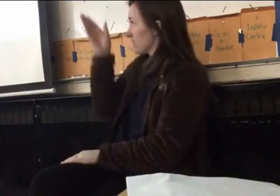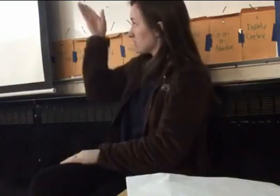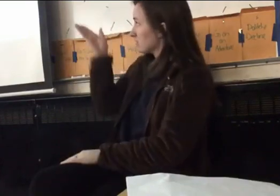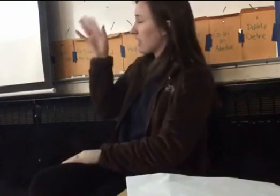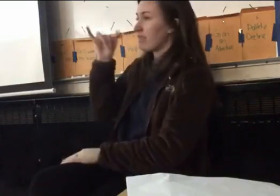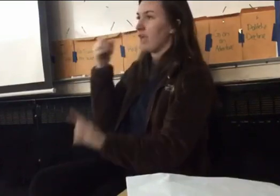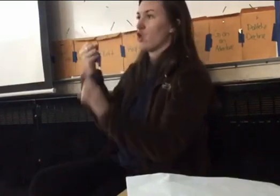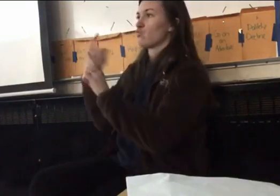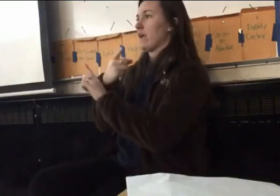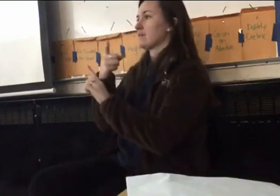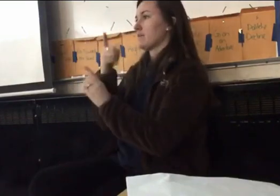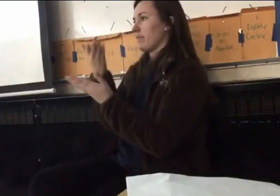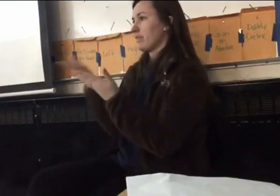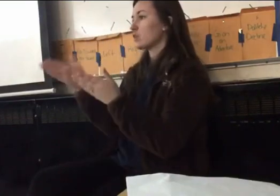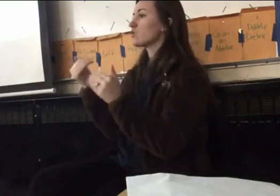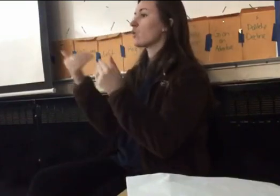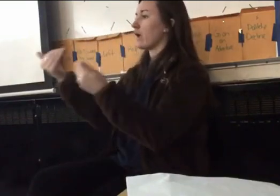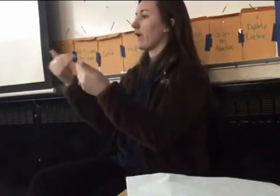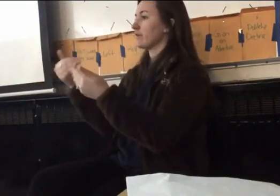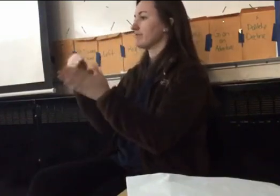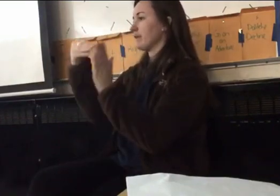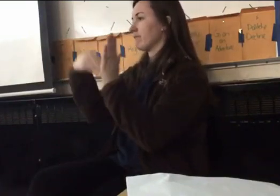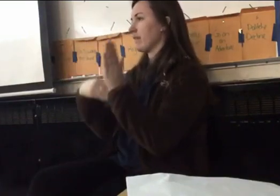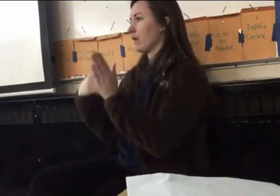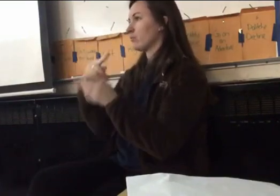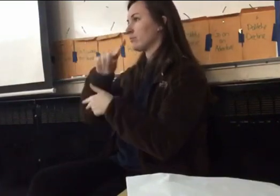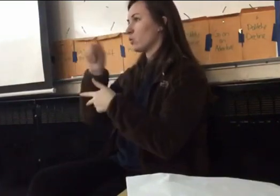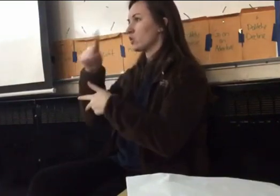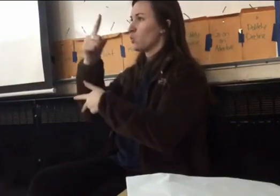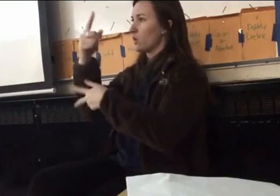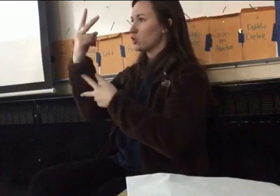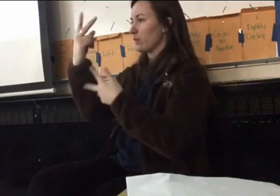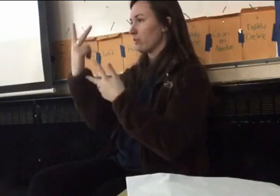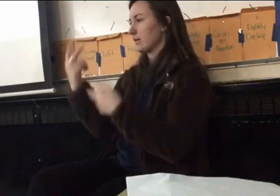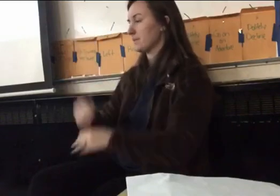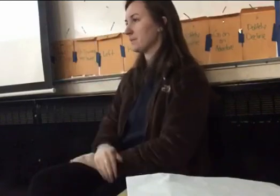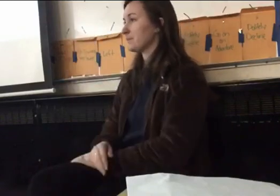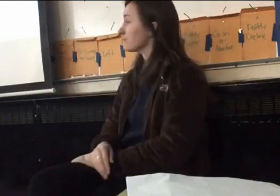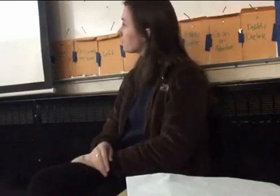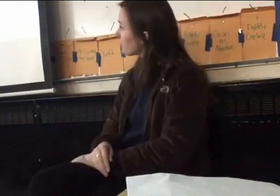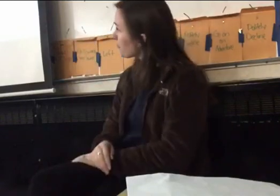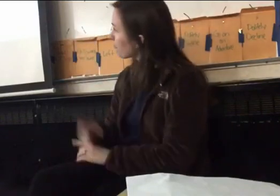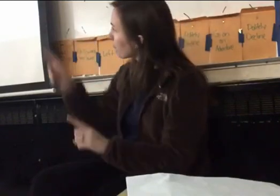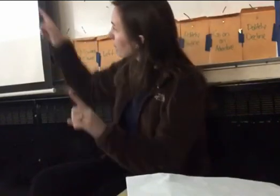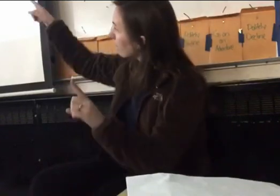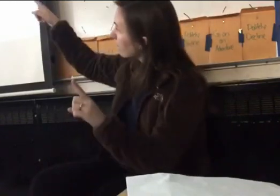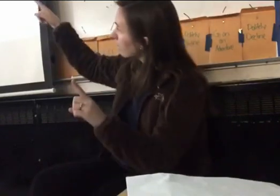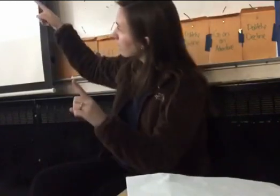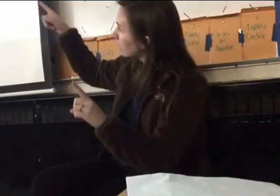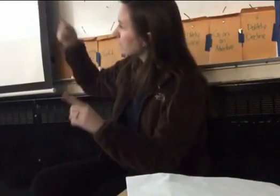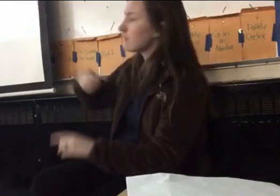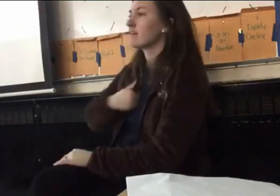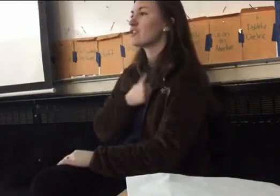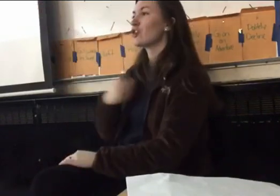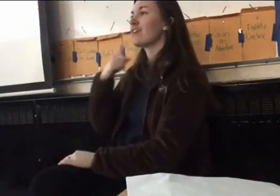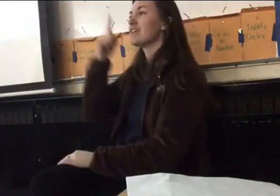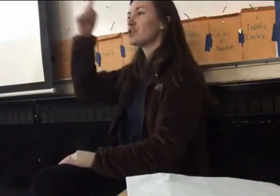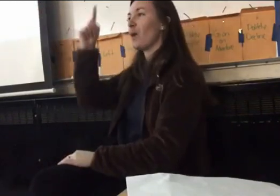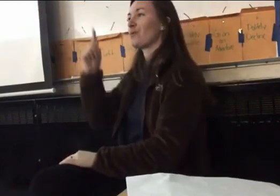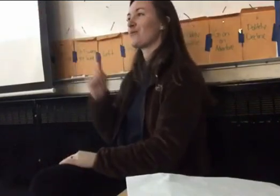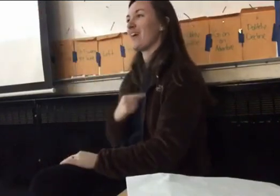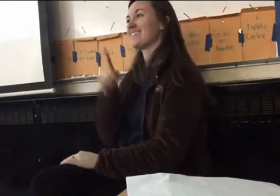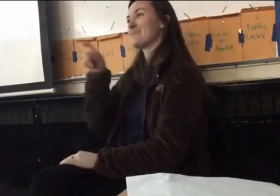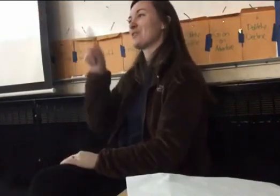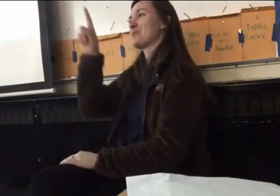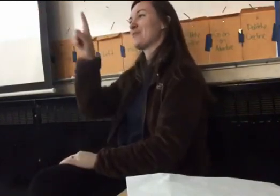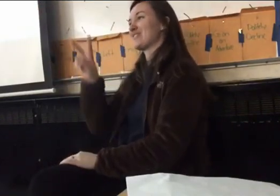fill out those questions on your piece of paper. And it's supposed to say 1, 2, and 3. Sorry, it says 1, 1, 1.